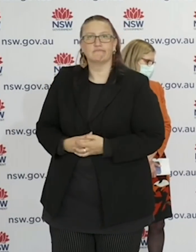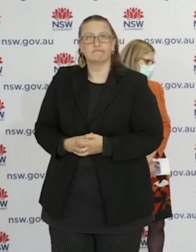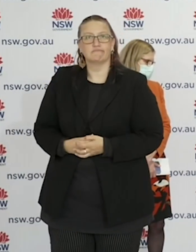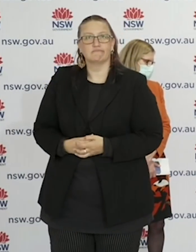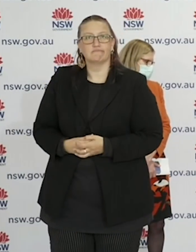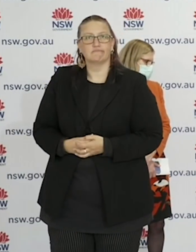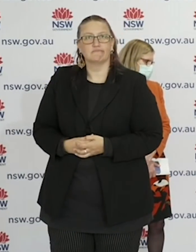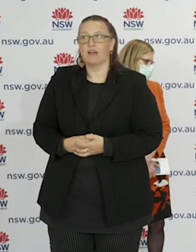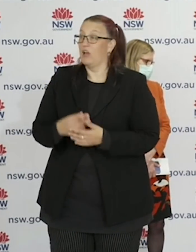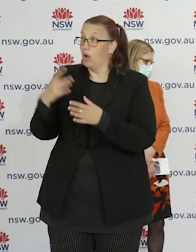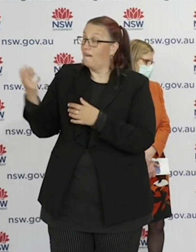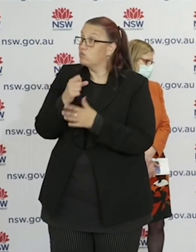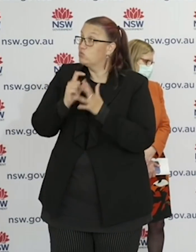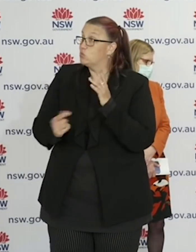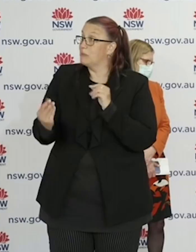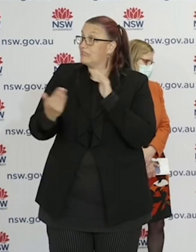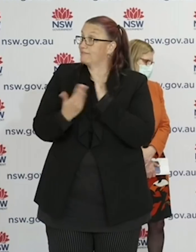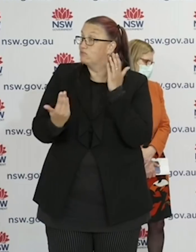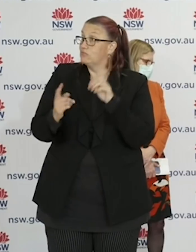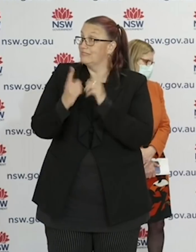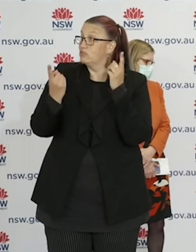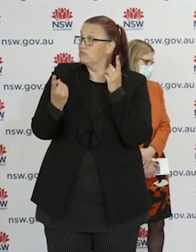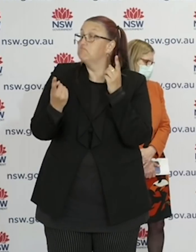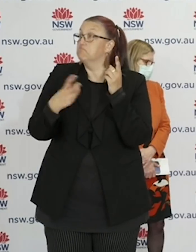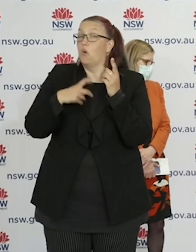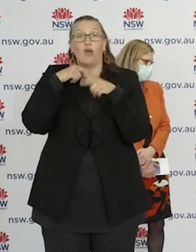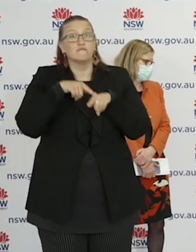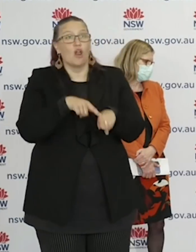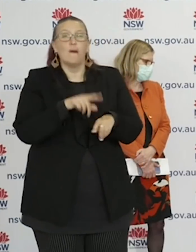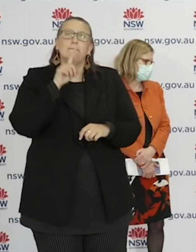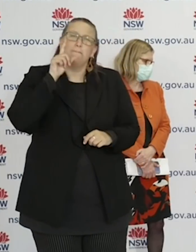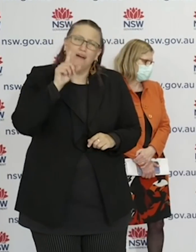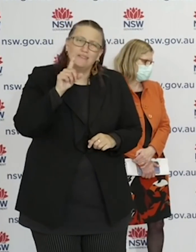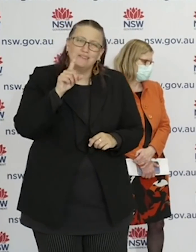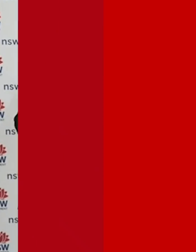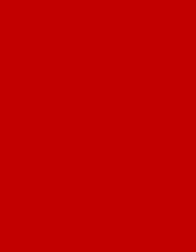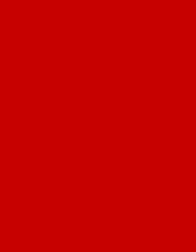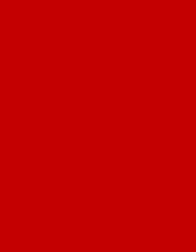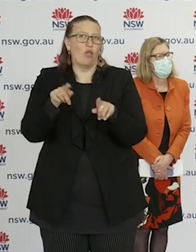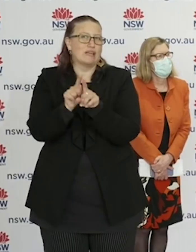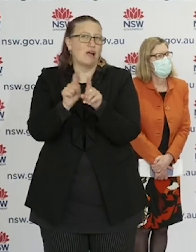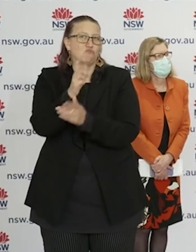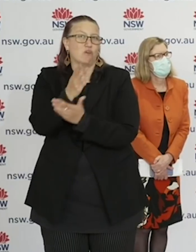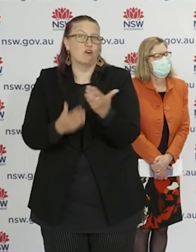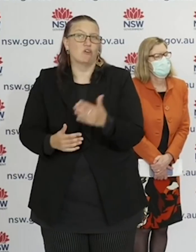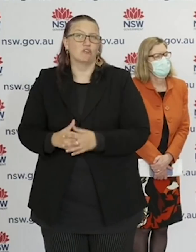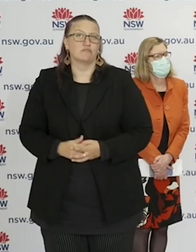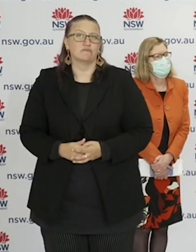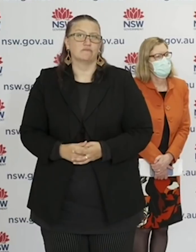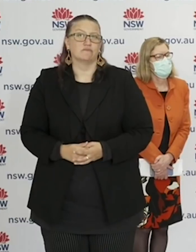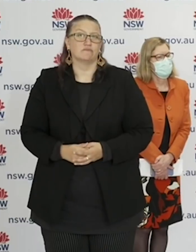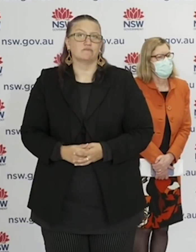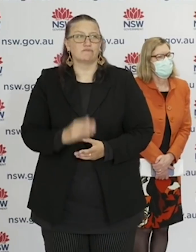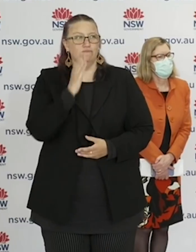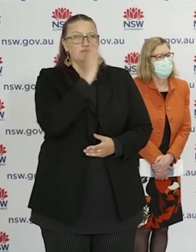compliance. Part of the challenge is just because Delta is very, very different to anything we've seen before. In regards to, you just mentioned